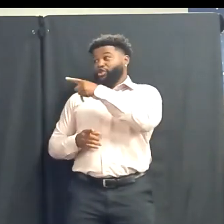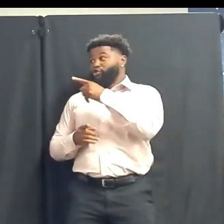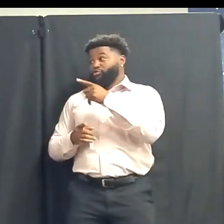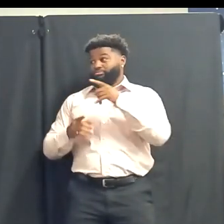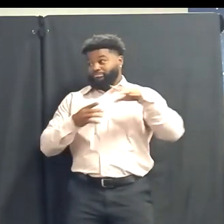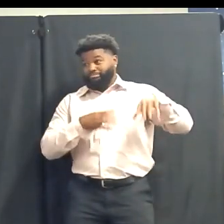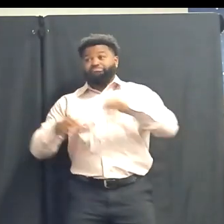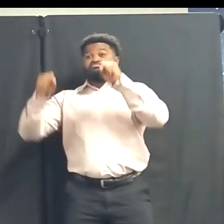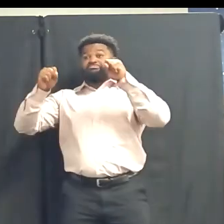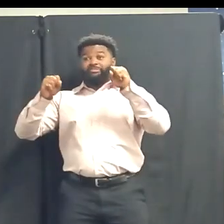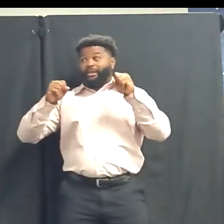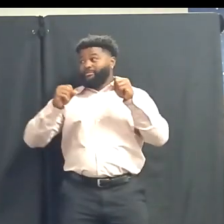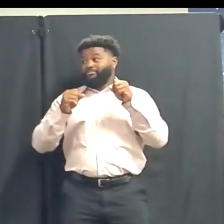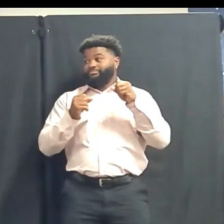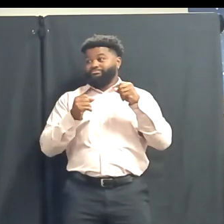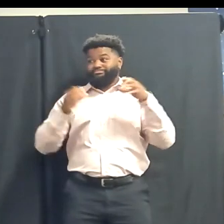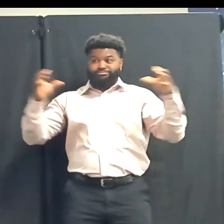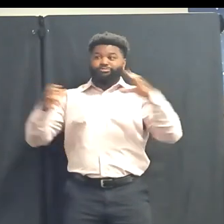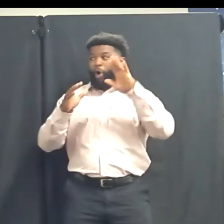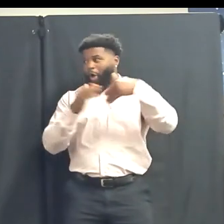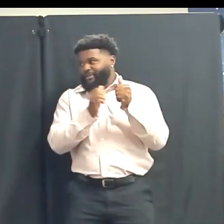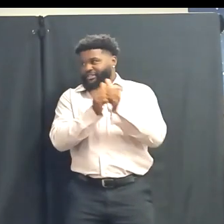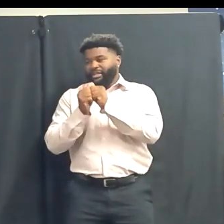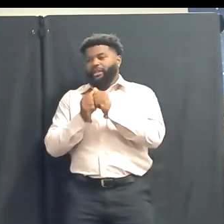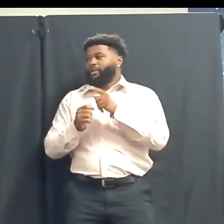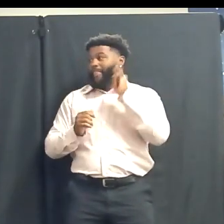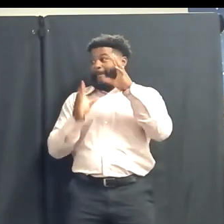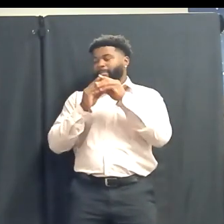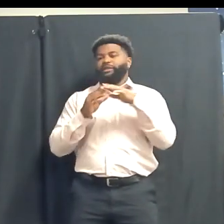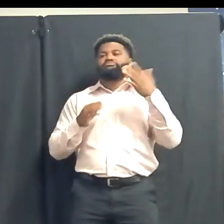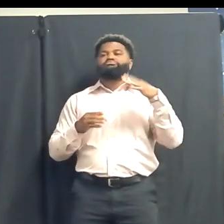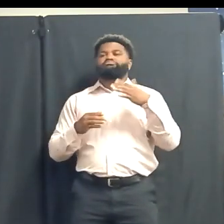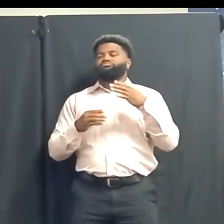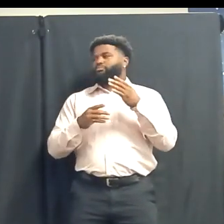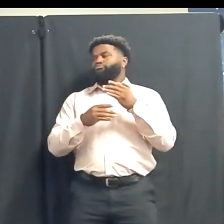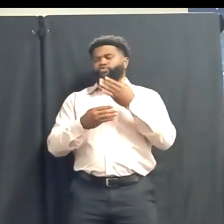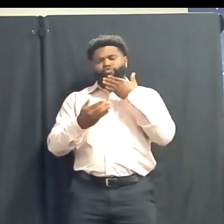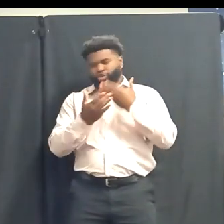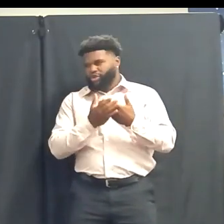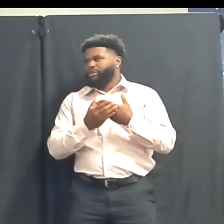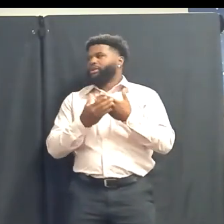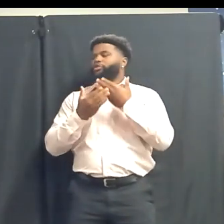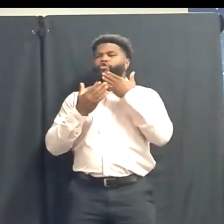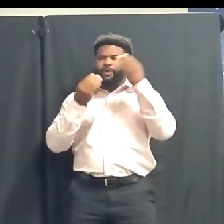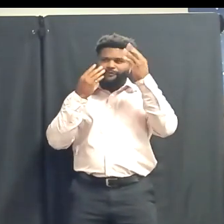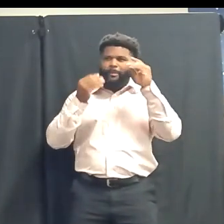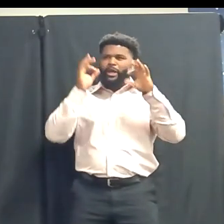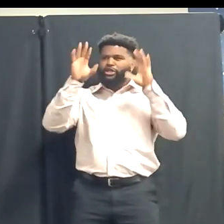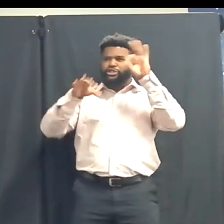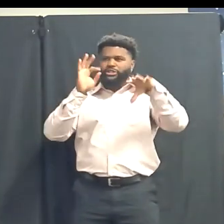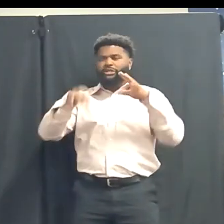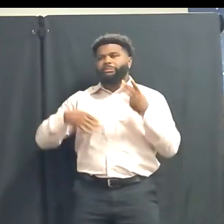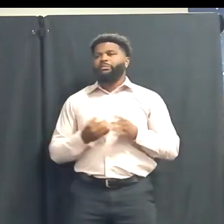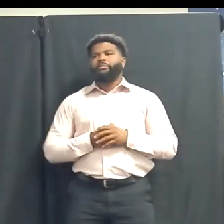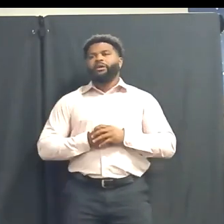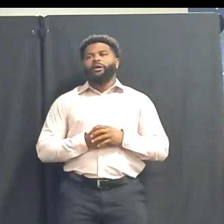it together, and it was a very good meeting. A lot of good information.